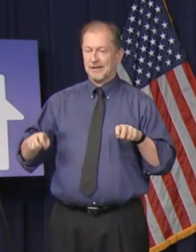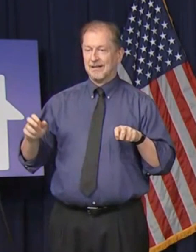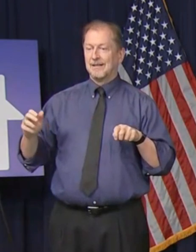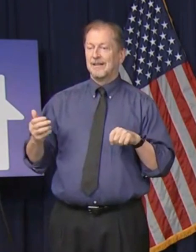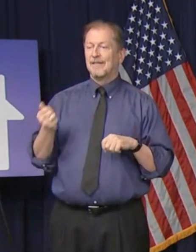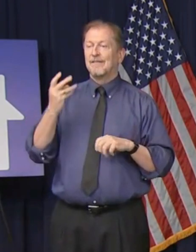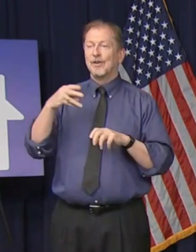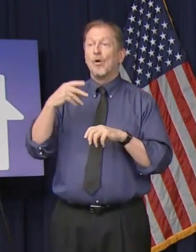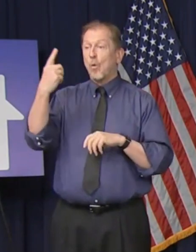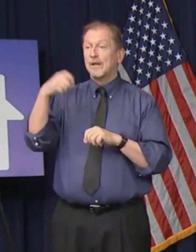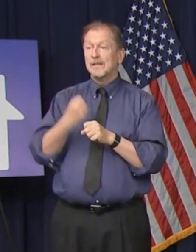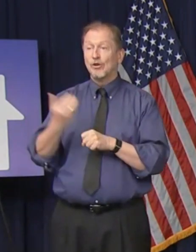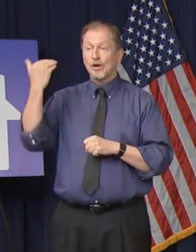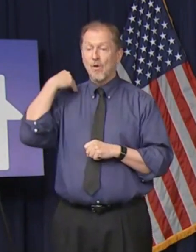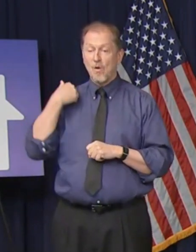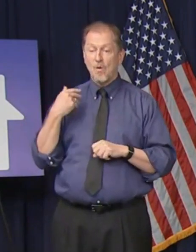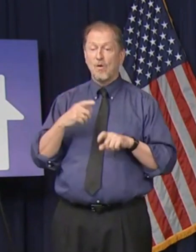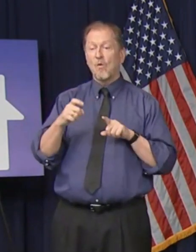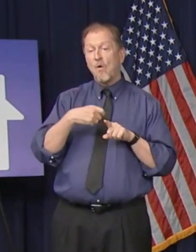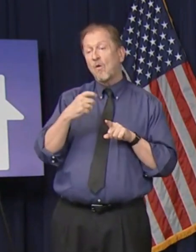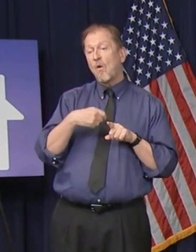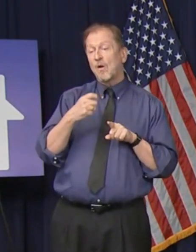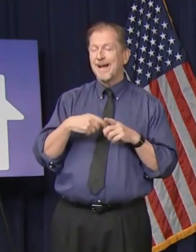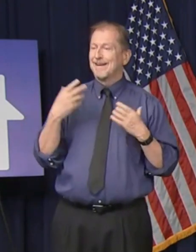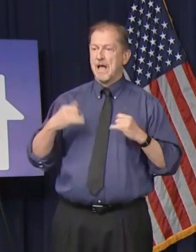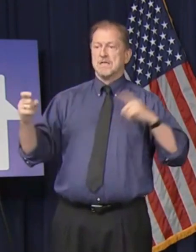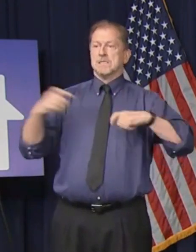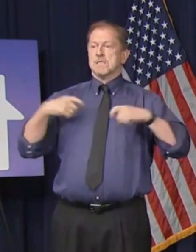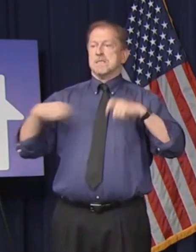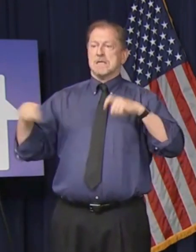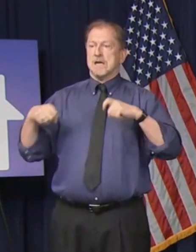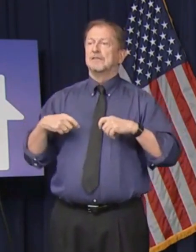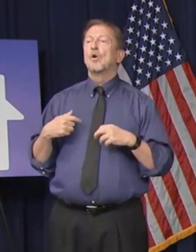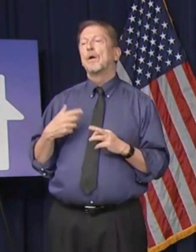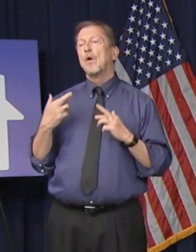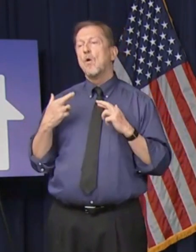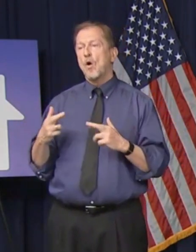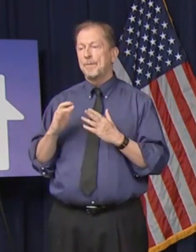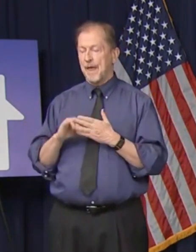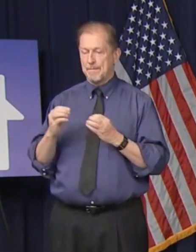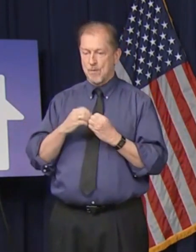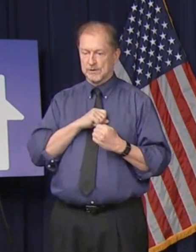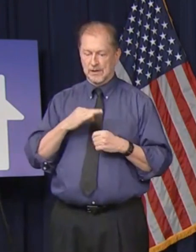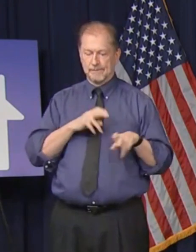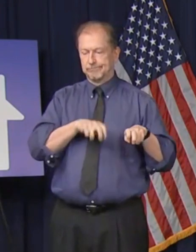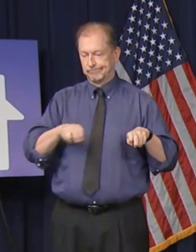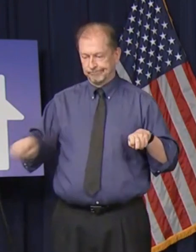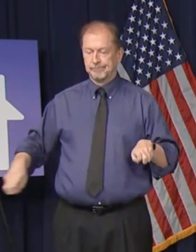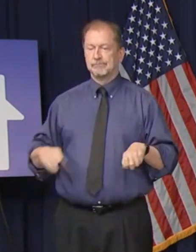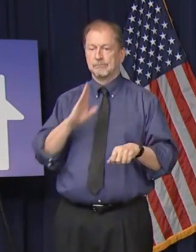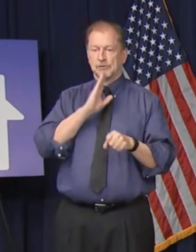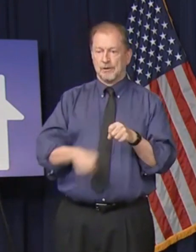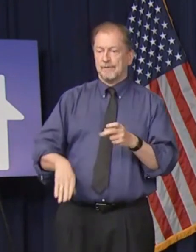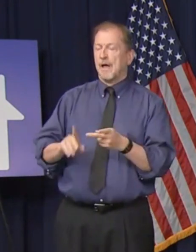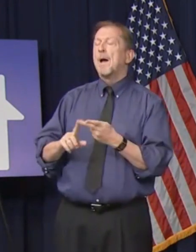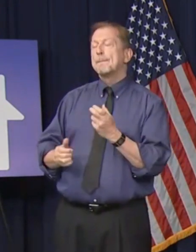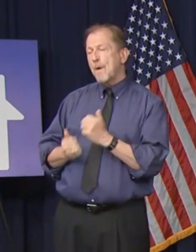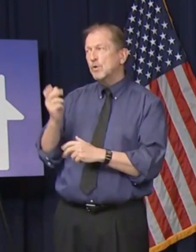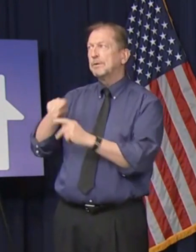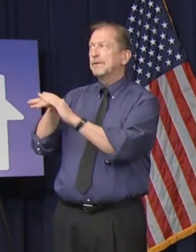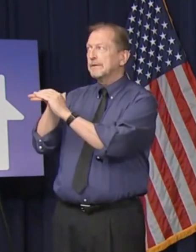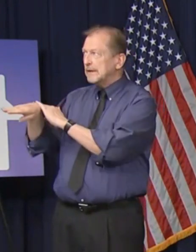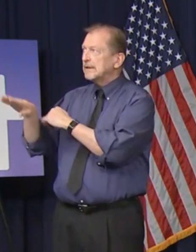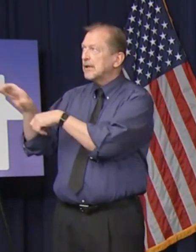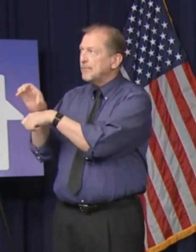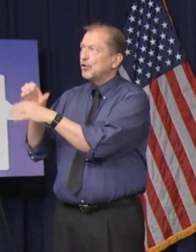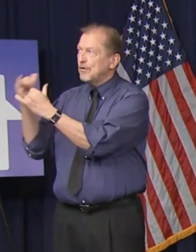answered now. And so we hope that people are able to use that process. And I think the vast majority of people are